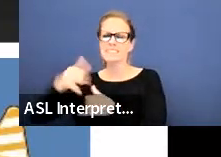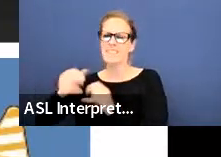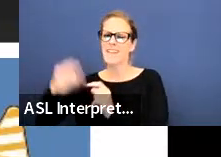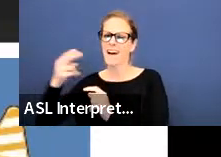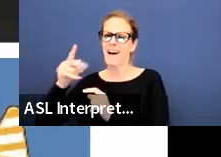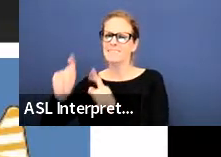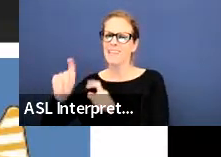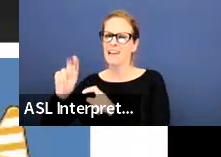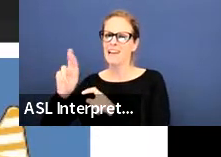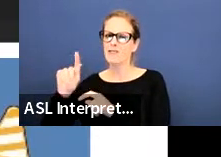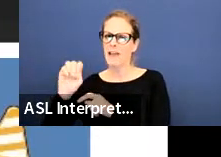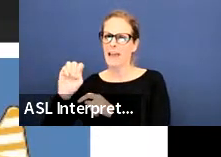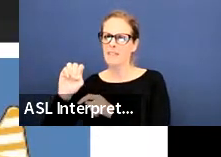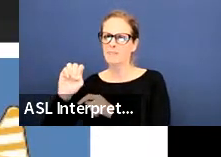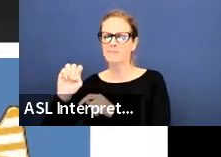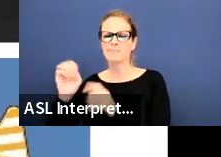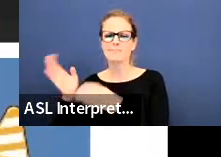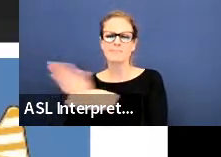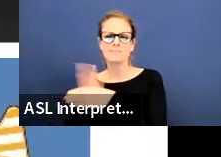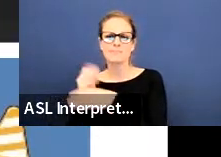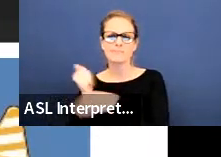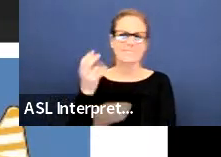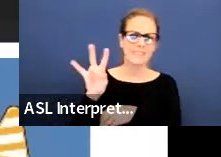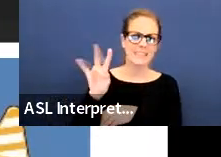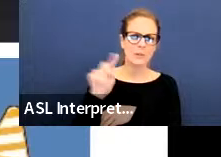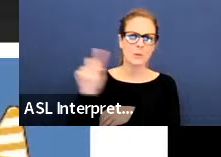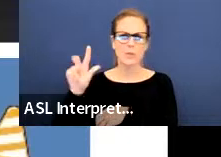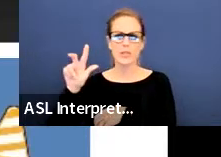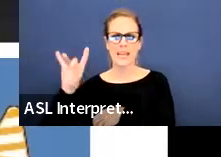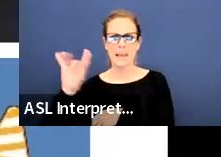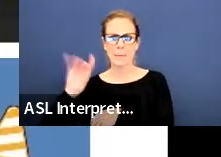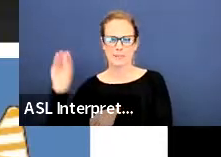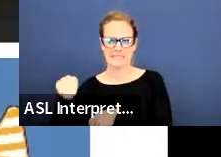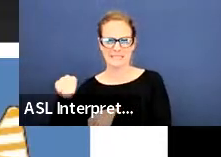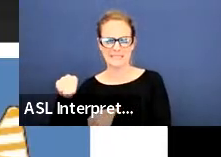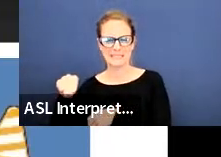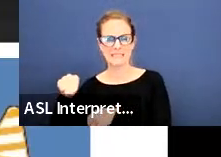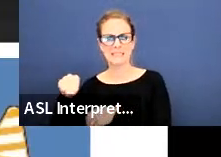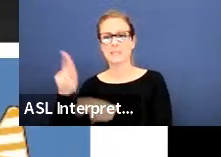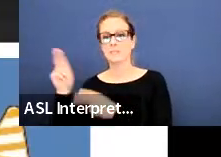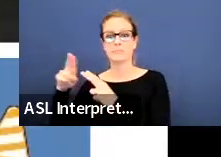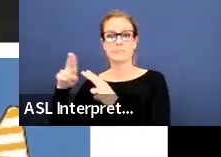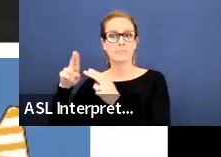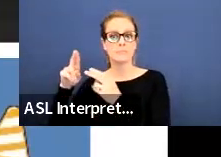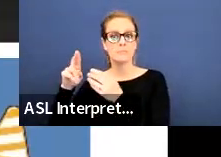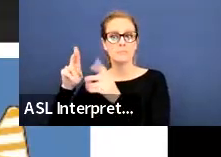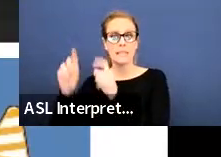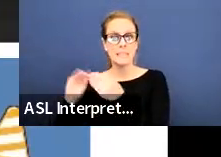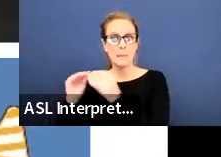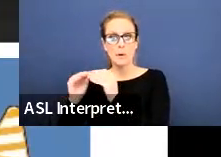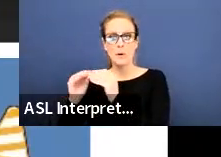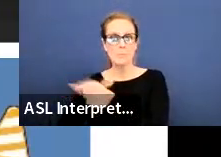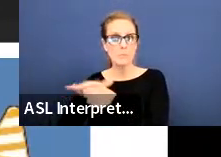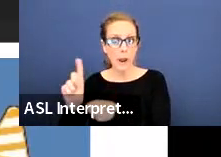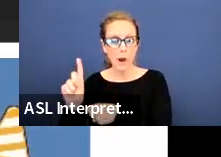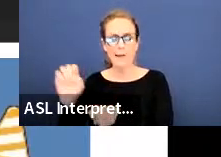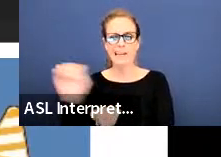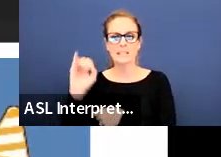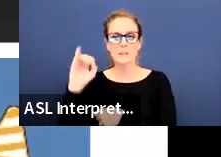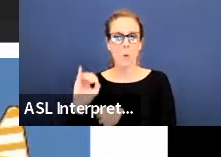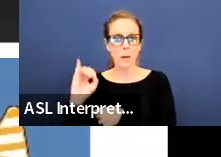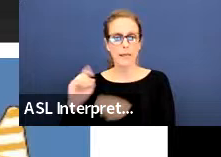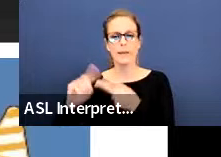from 17 to 38%. And our highest test positivity is currently still in East Oakland, Hayward, and